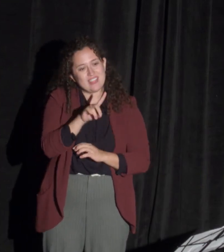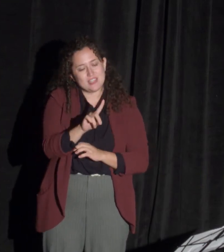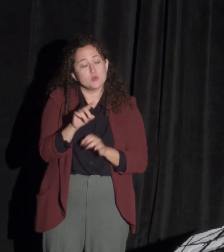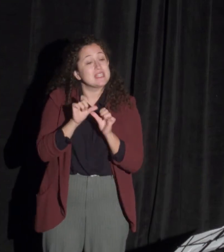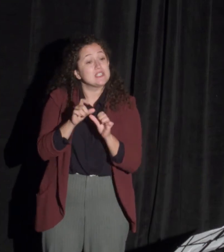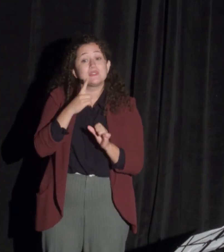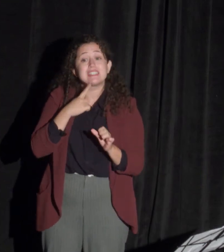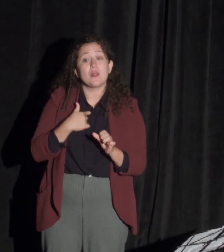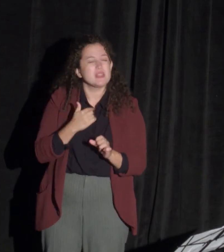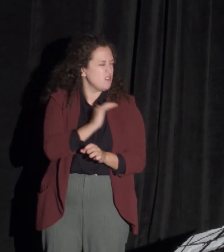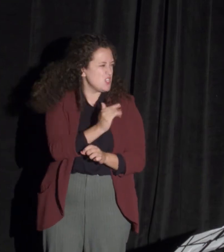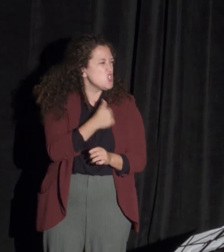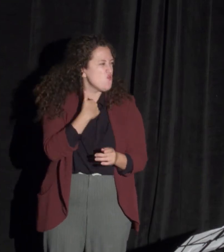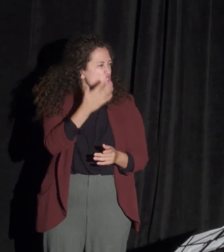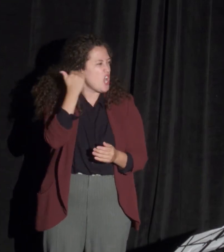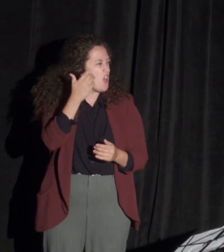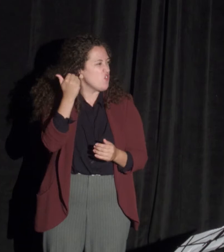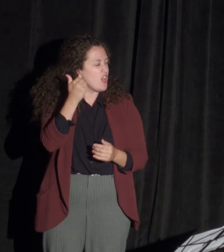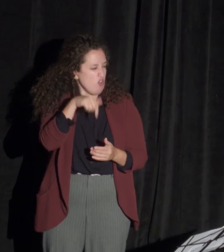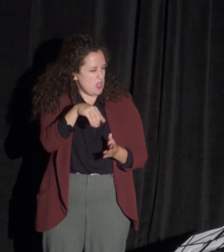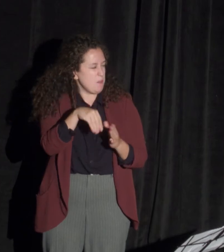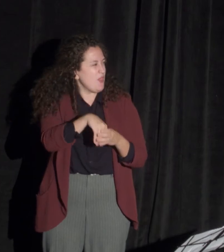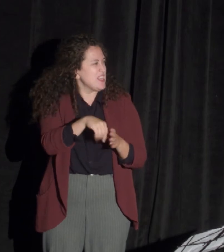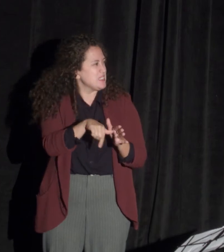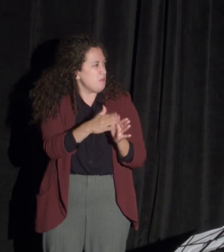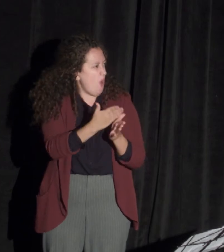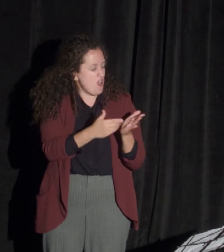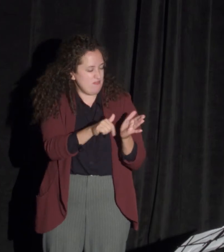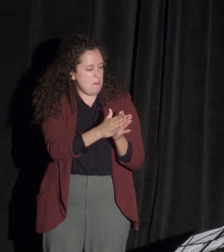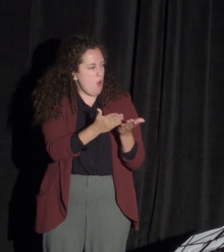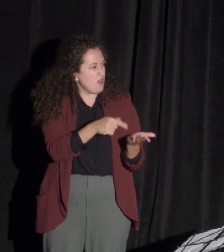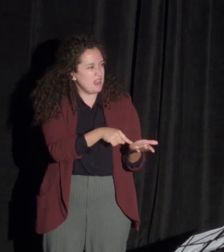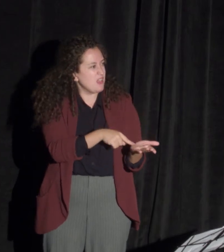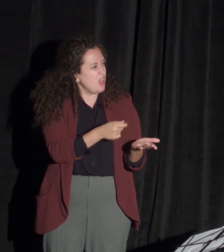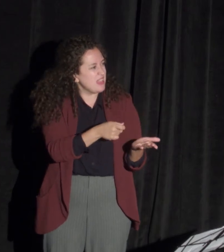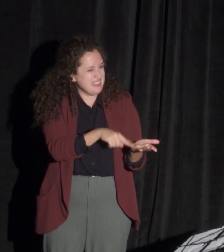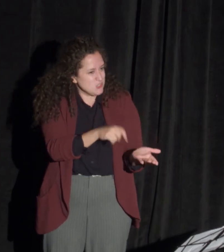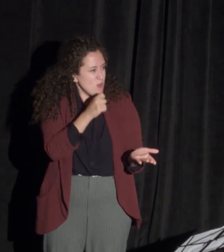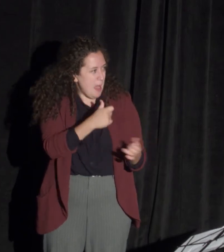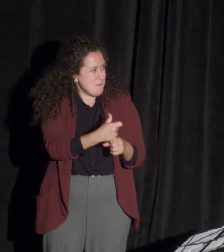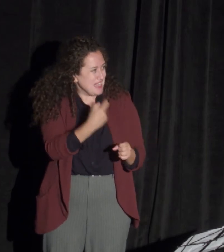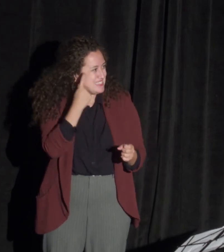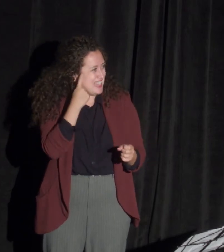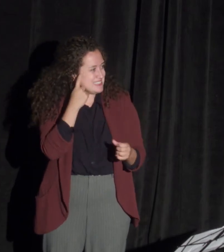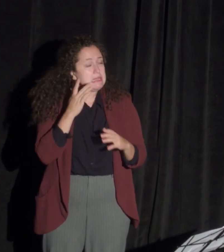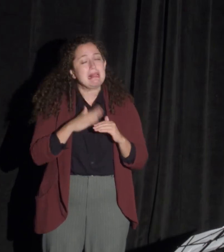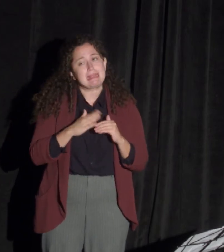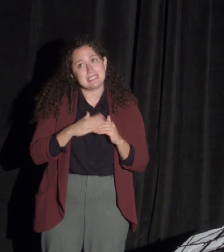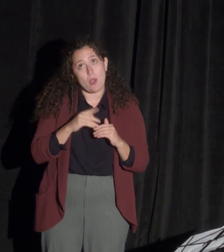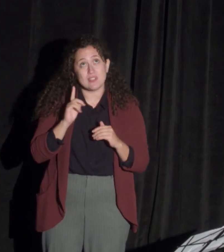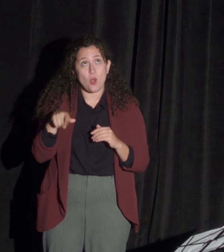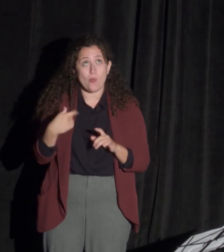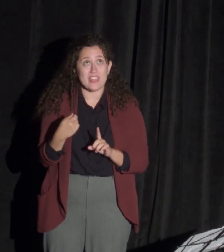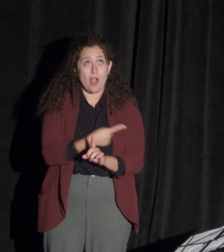in the parts of the book that make it make sense. At least I was only off by 20,000 words this time. Devi, I am getting